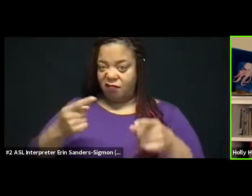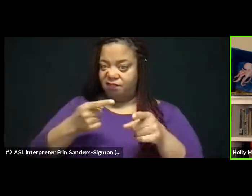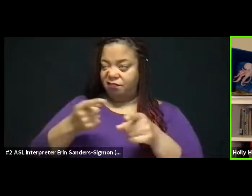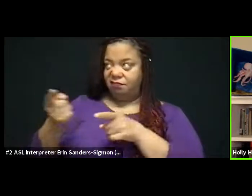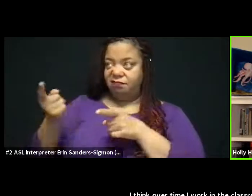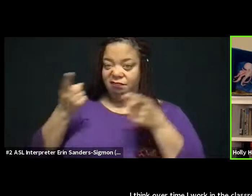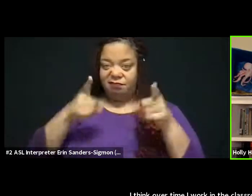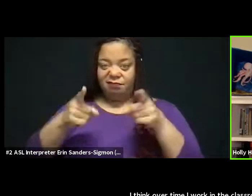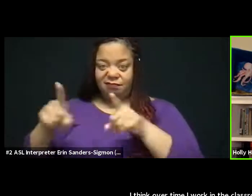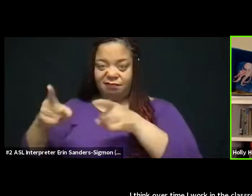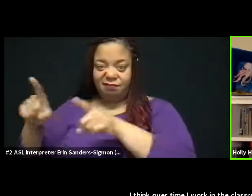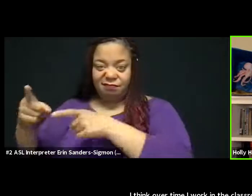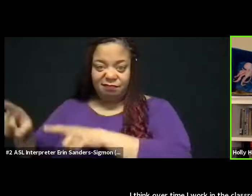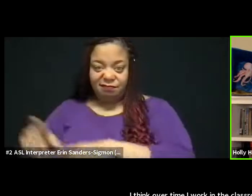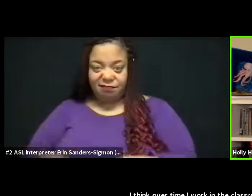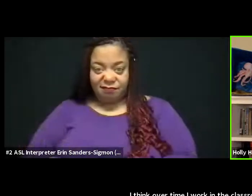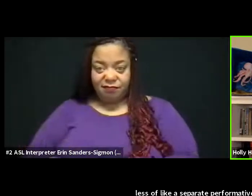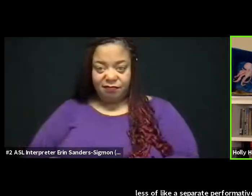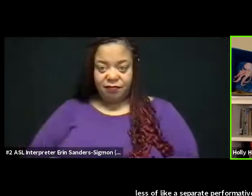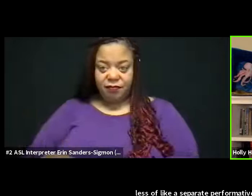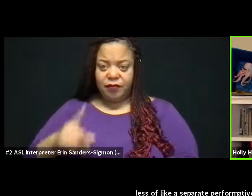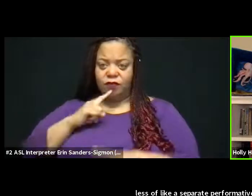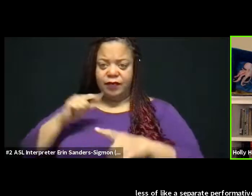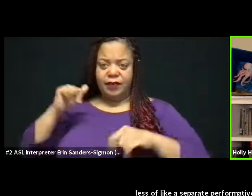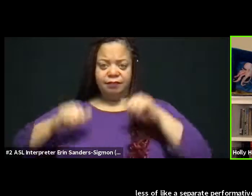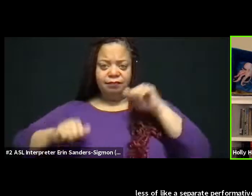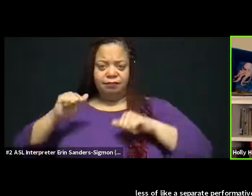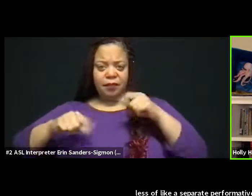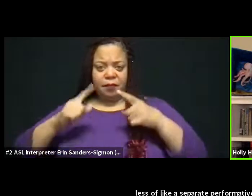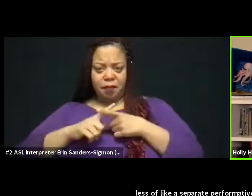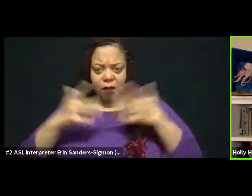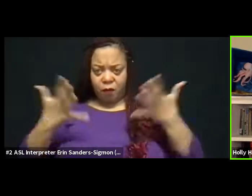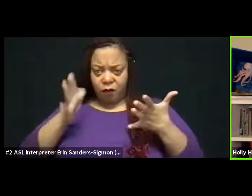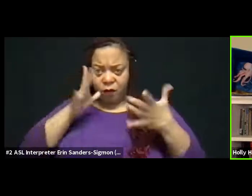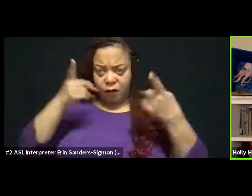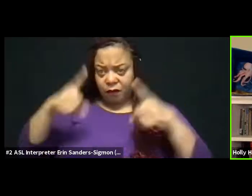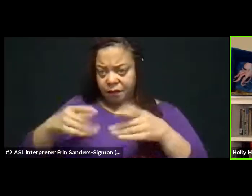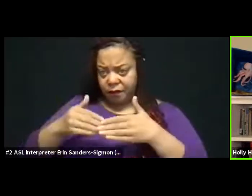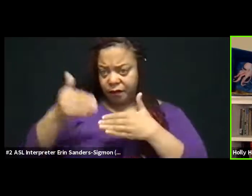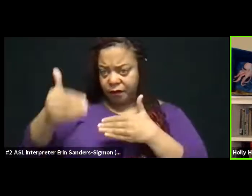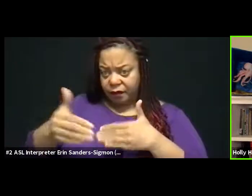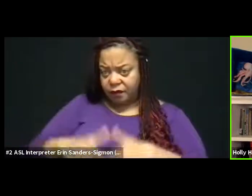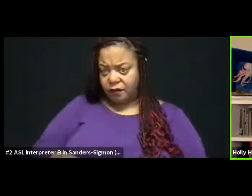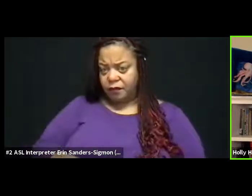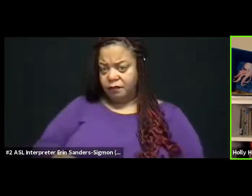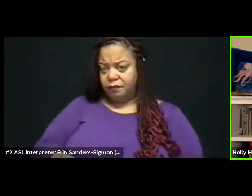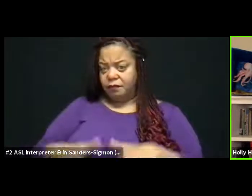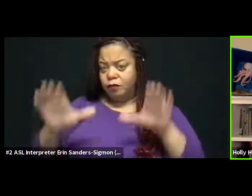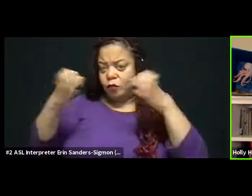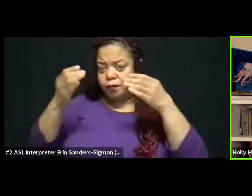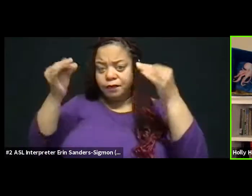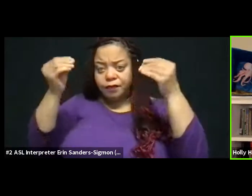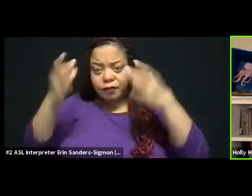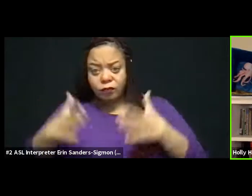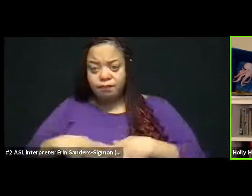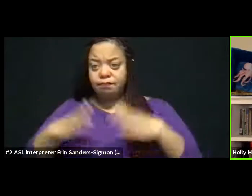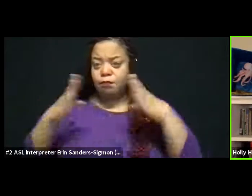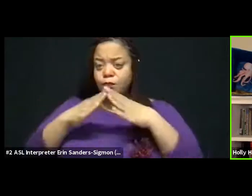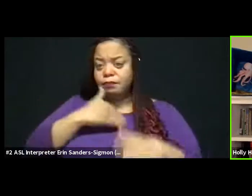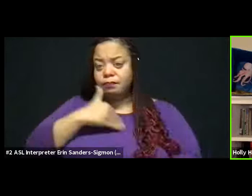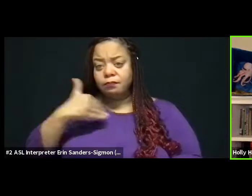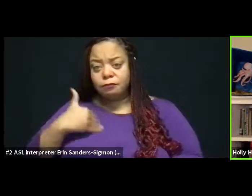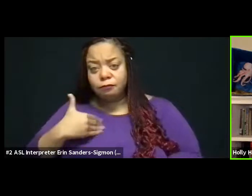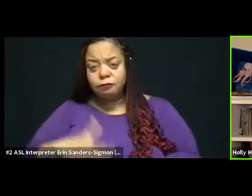when there was uncertainty about what was going to happen next, a group of teachers and community members, parents,